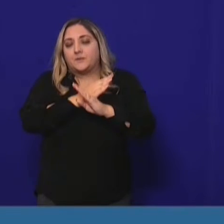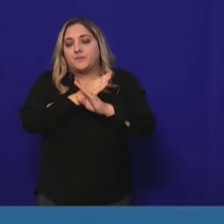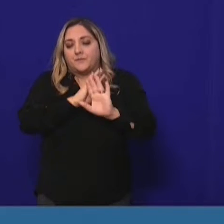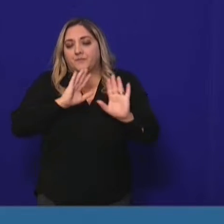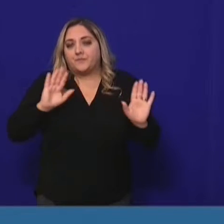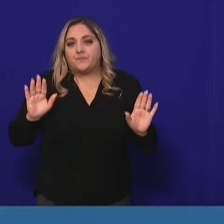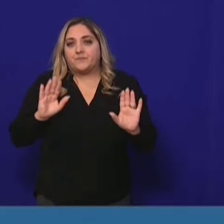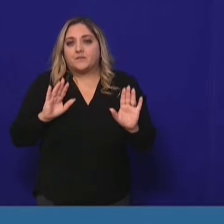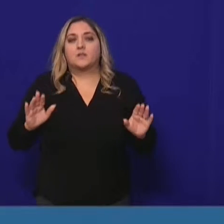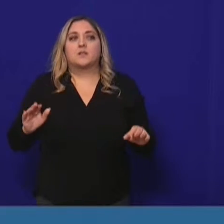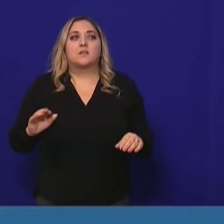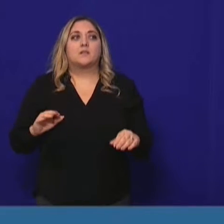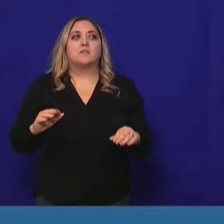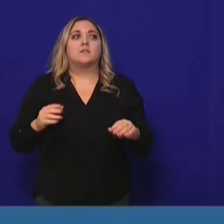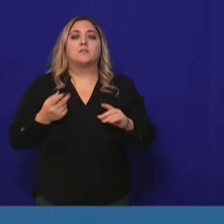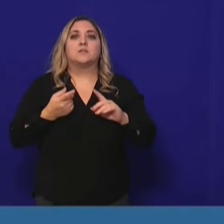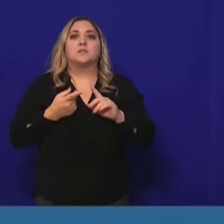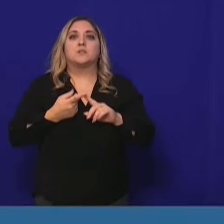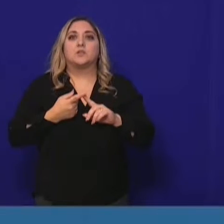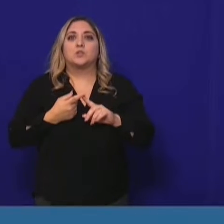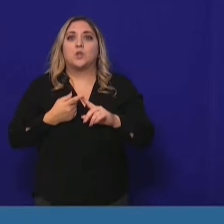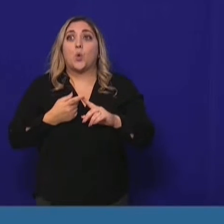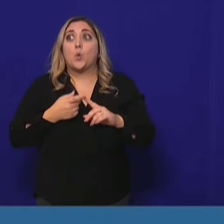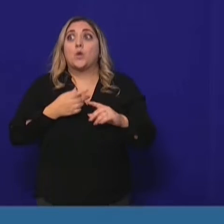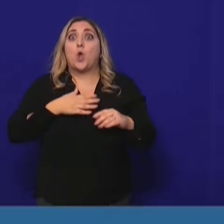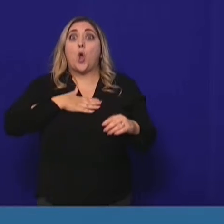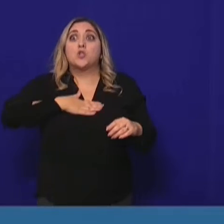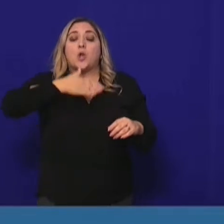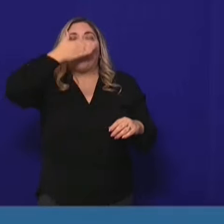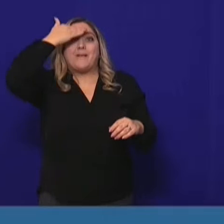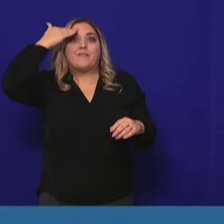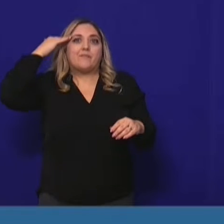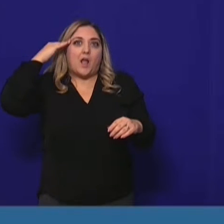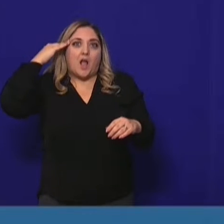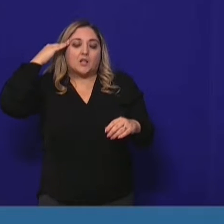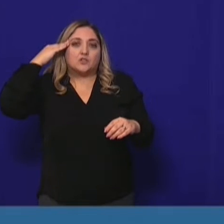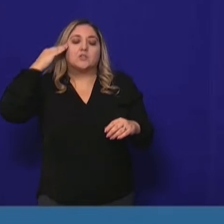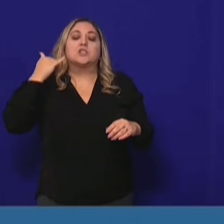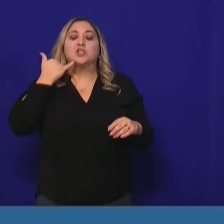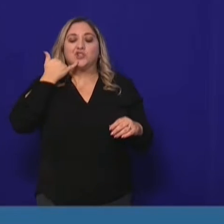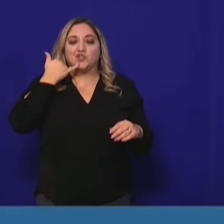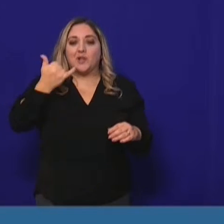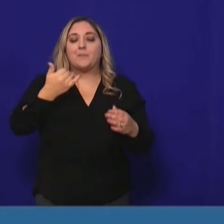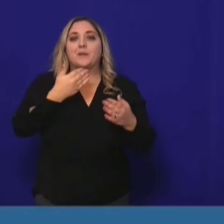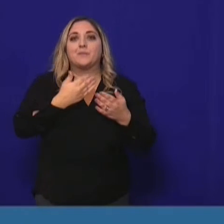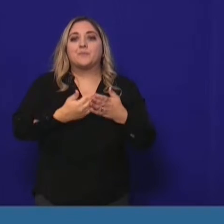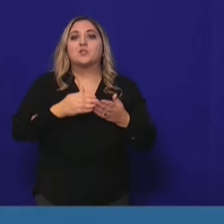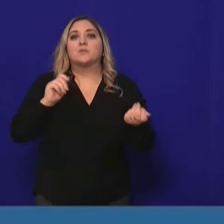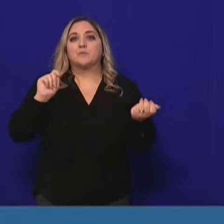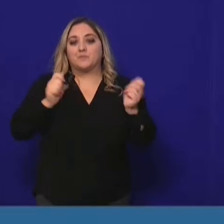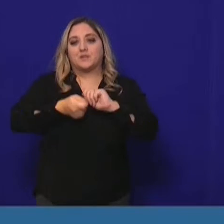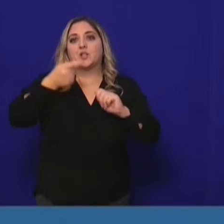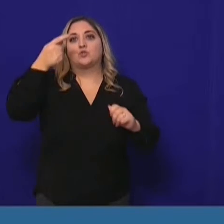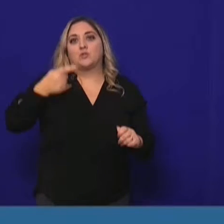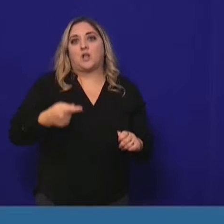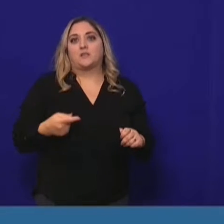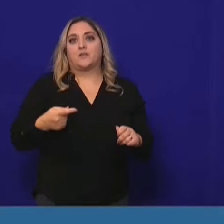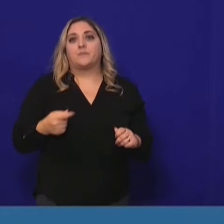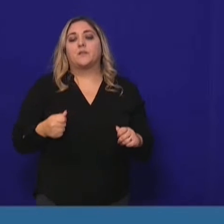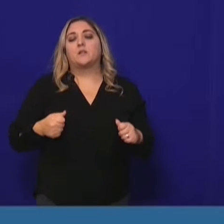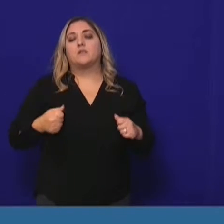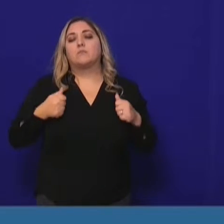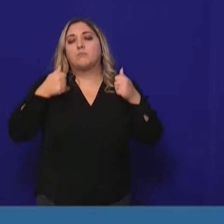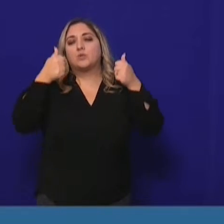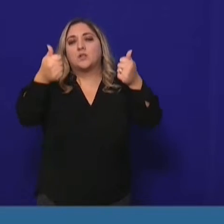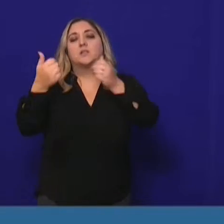jieħu it-tilqima jew inkella forsi fil-ħodu huma jħossu ma jiflaħx u ma jkunx jista' joħroġ, ikun jista' importanti li jċemplilna.